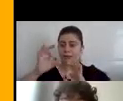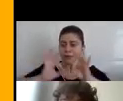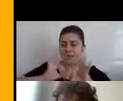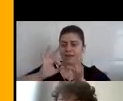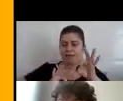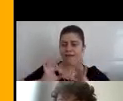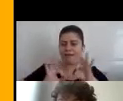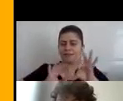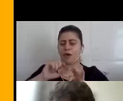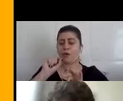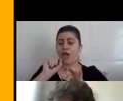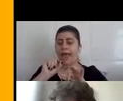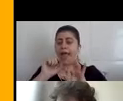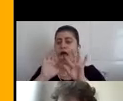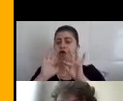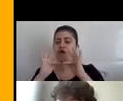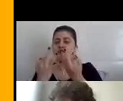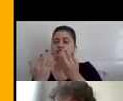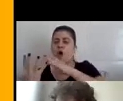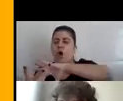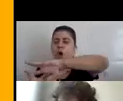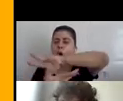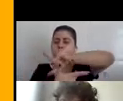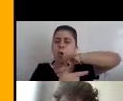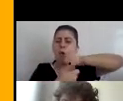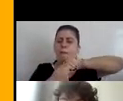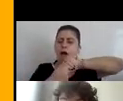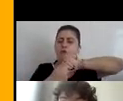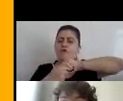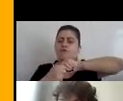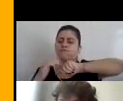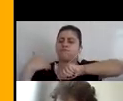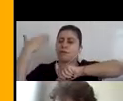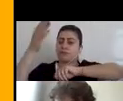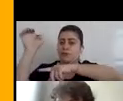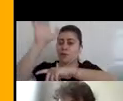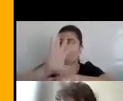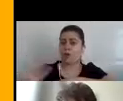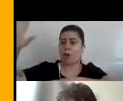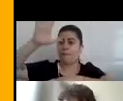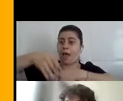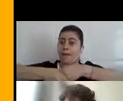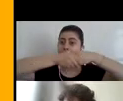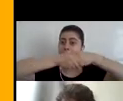very active region of the pact that is South America. So we are looking forward